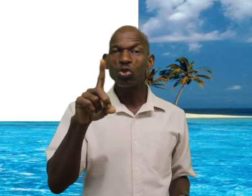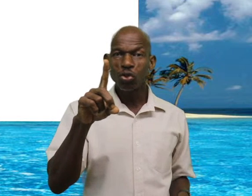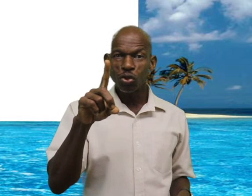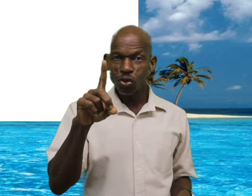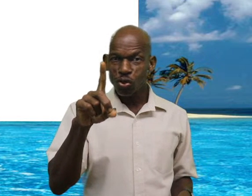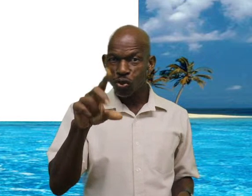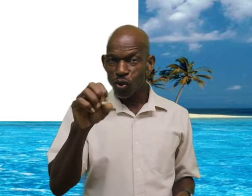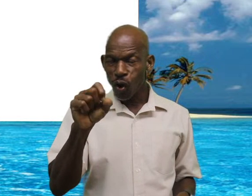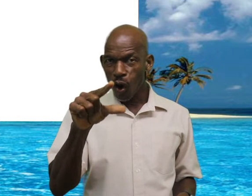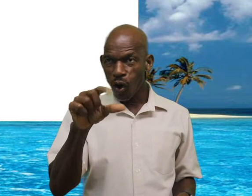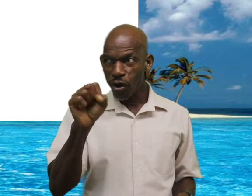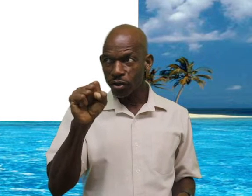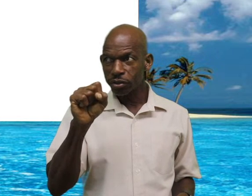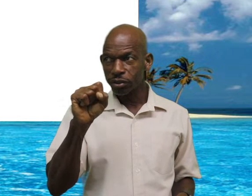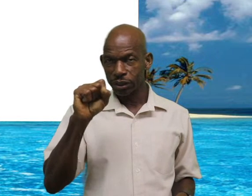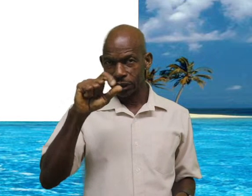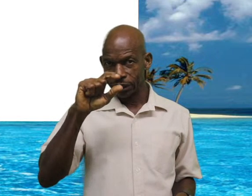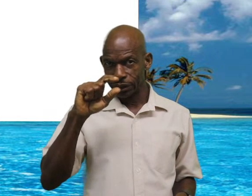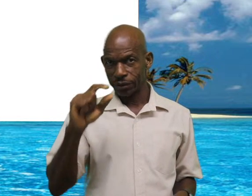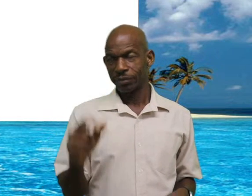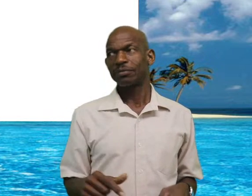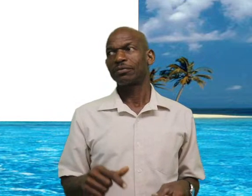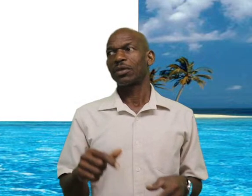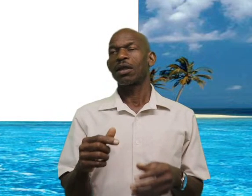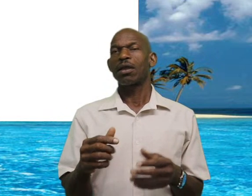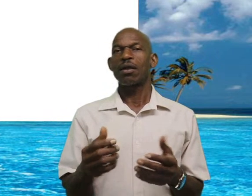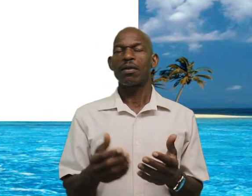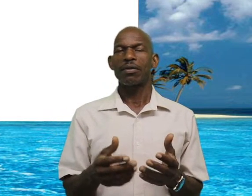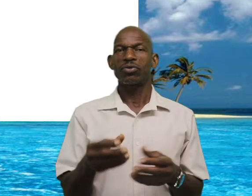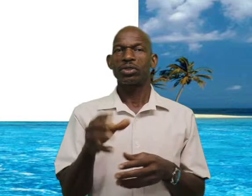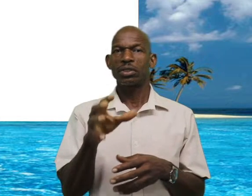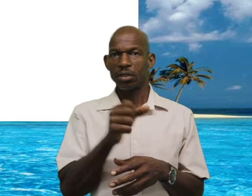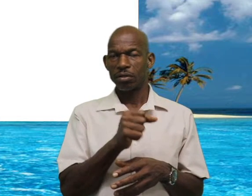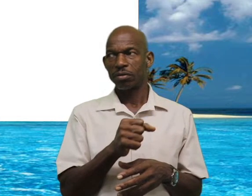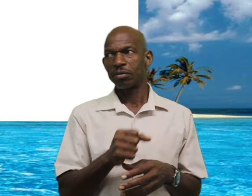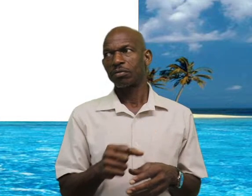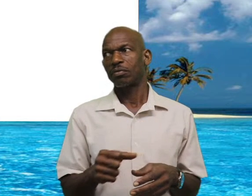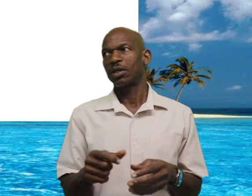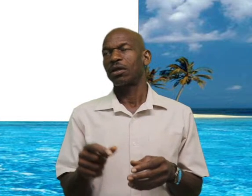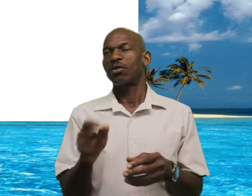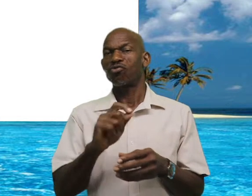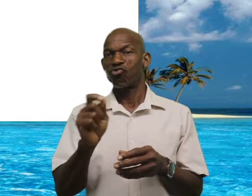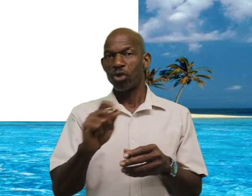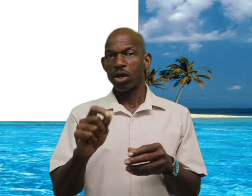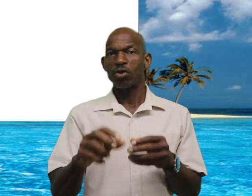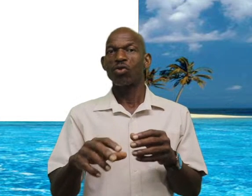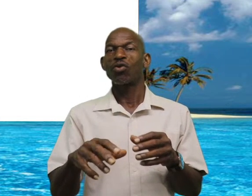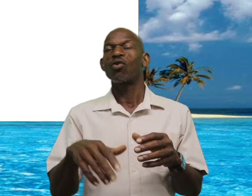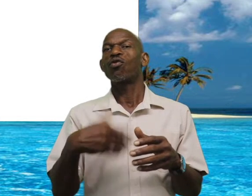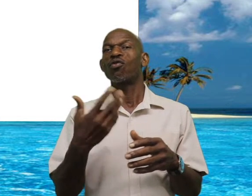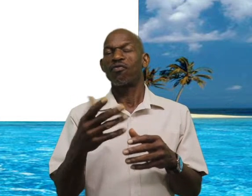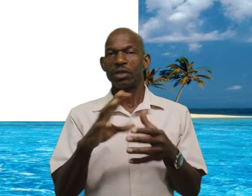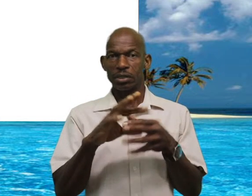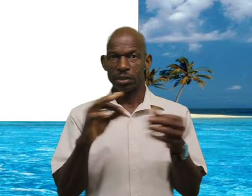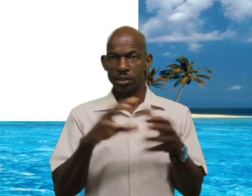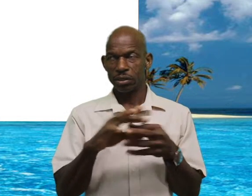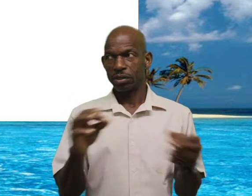So you're not going to write the dogs. So you're going to write over the sentence and write the